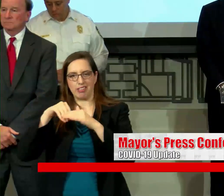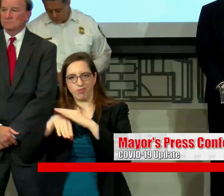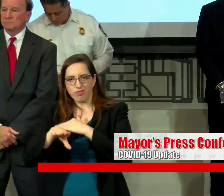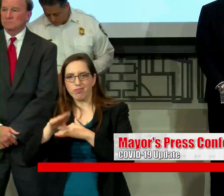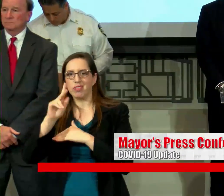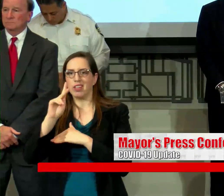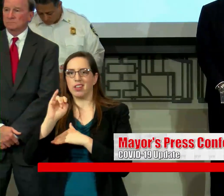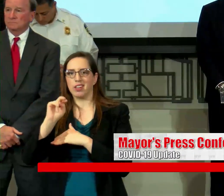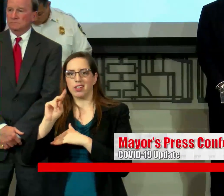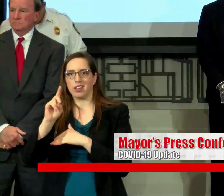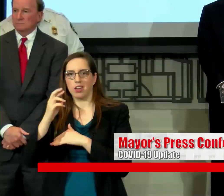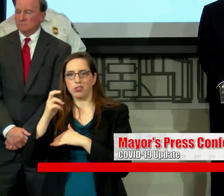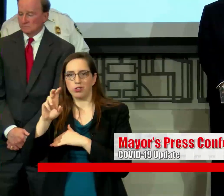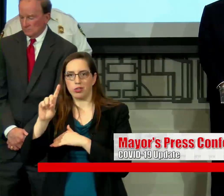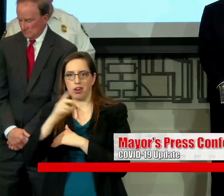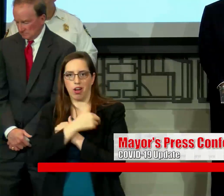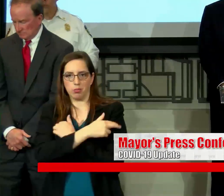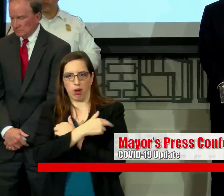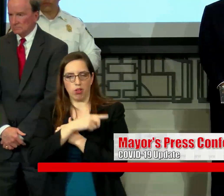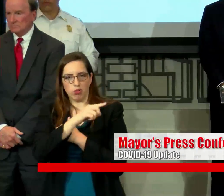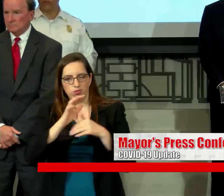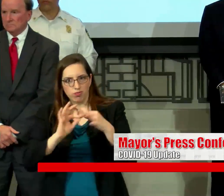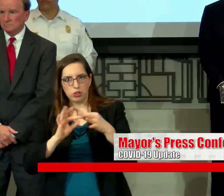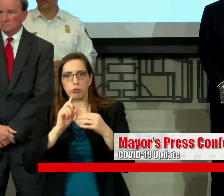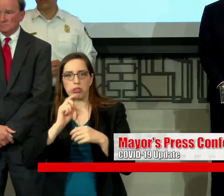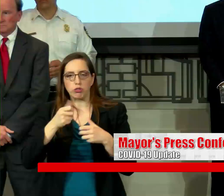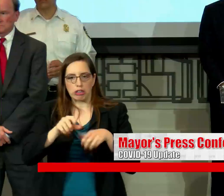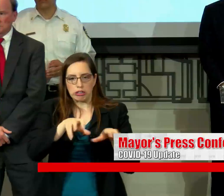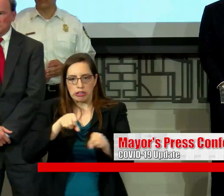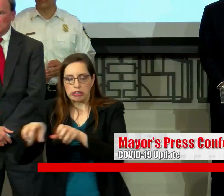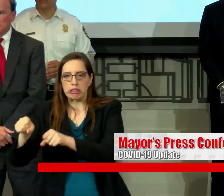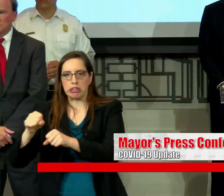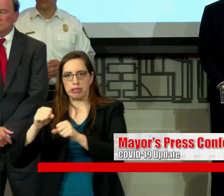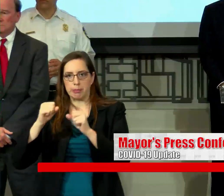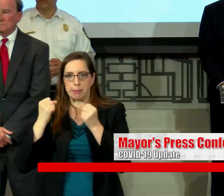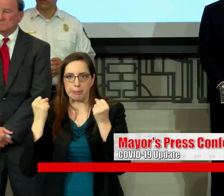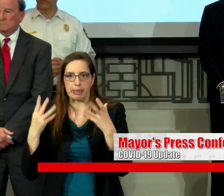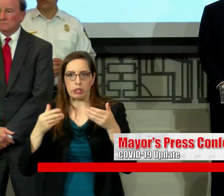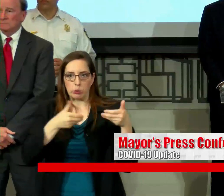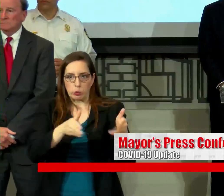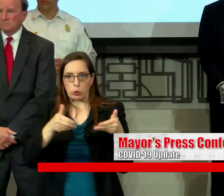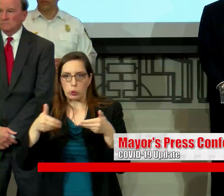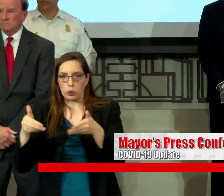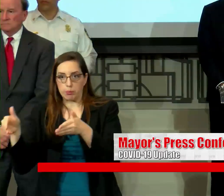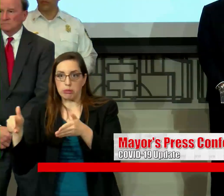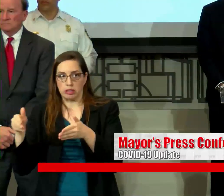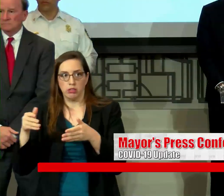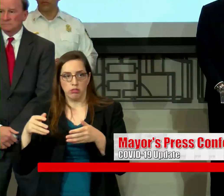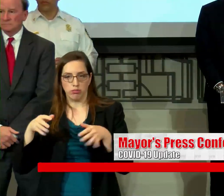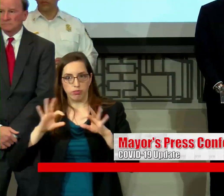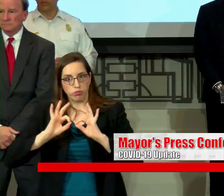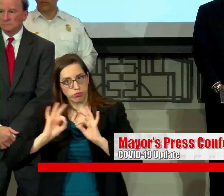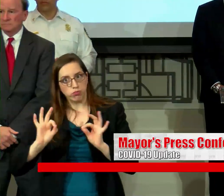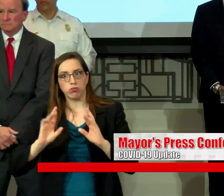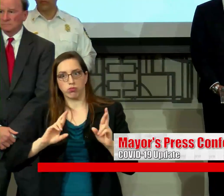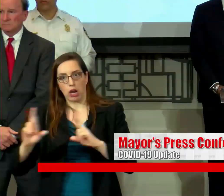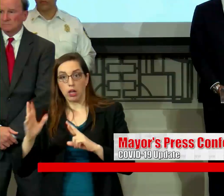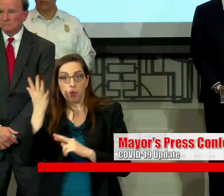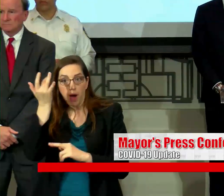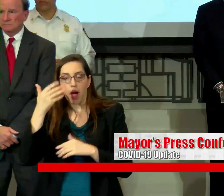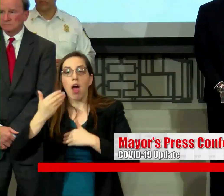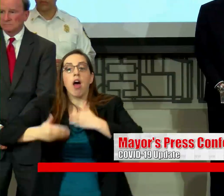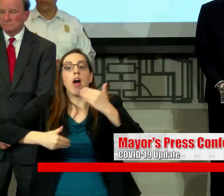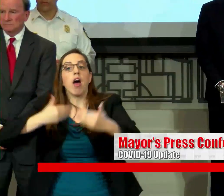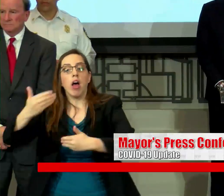you had indicated, sir, that you really are trying to secure as many rooms as possible because there is going to be a need eventually by